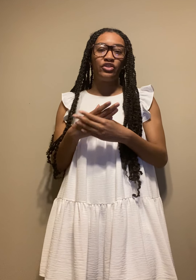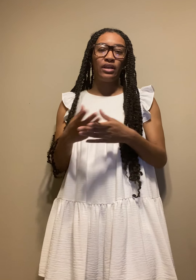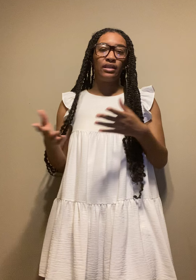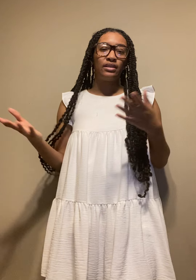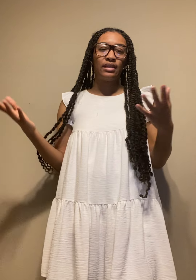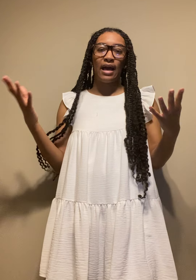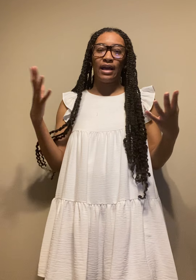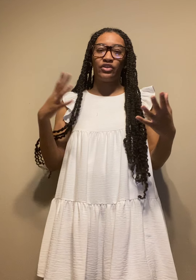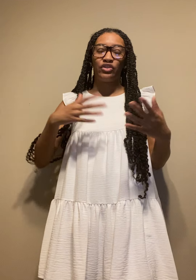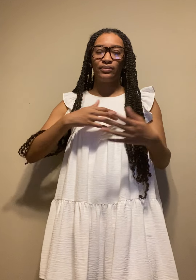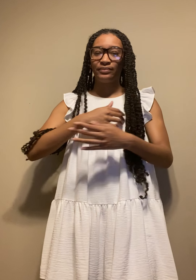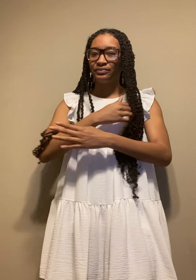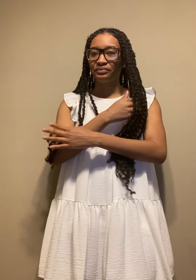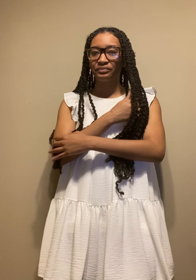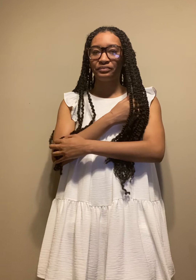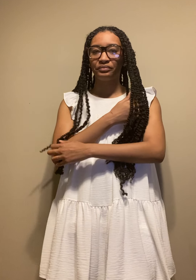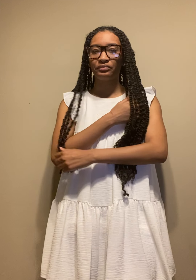politician slash